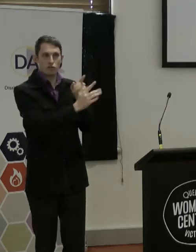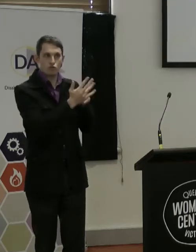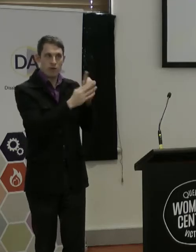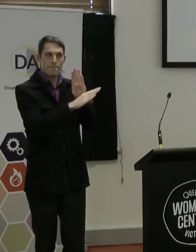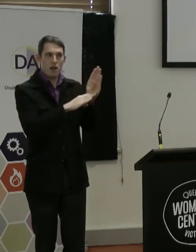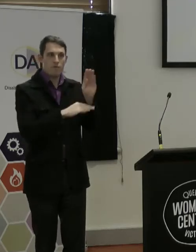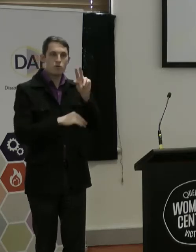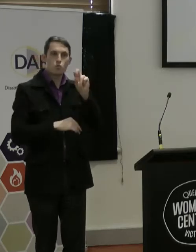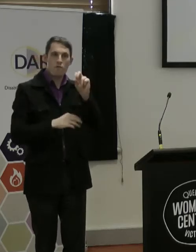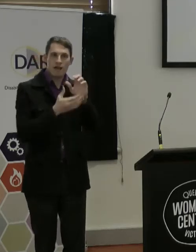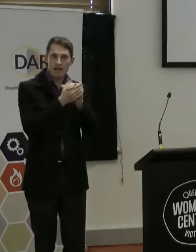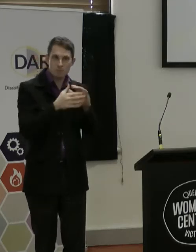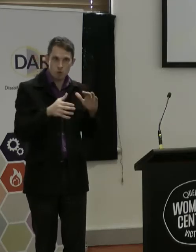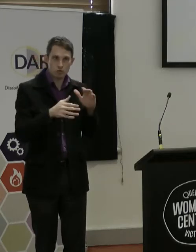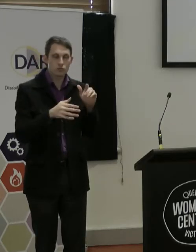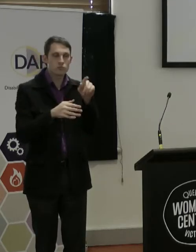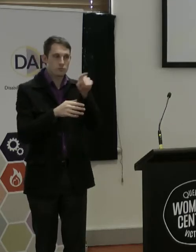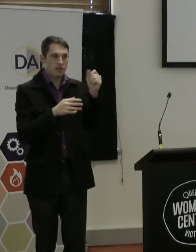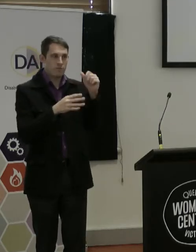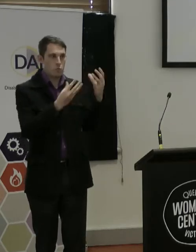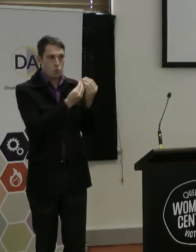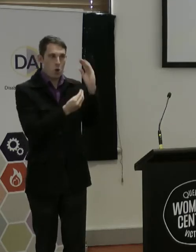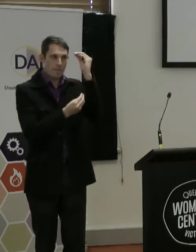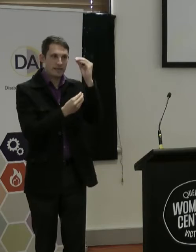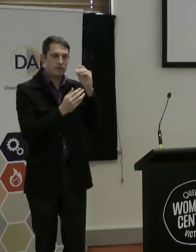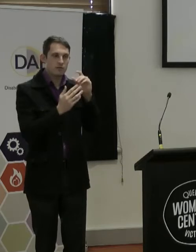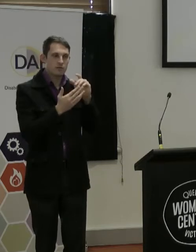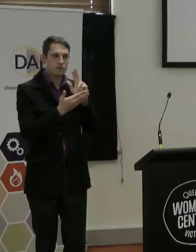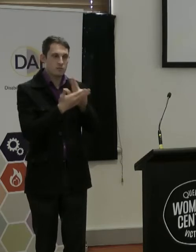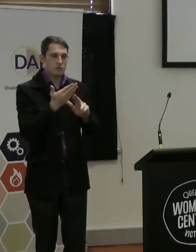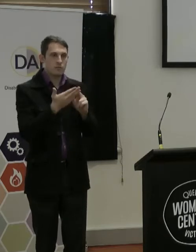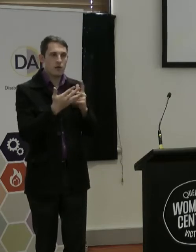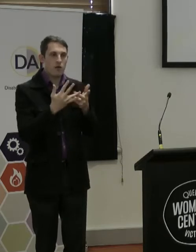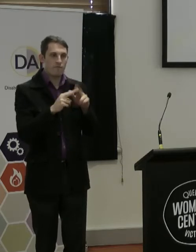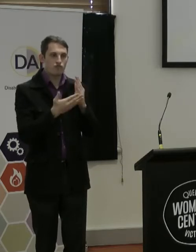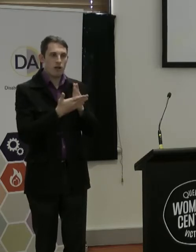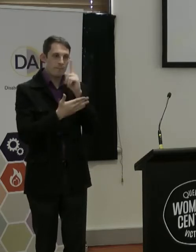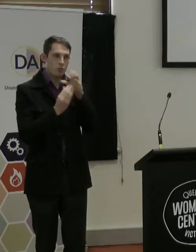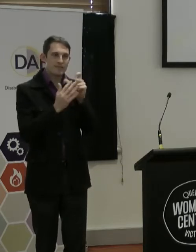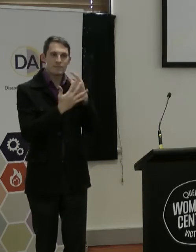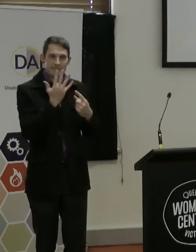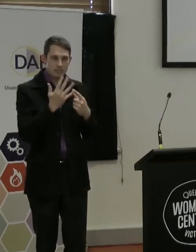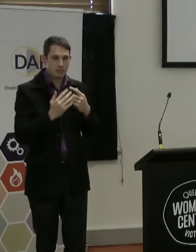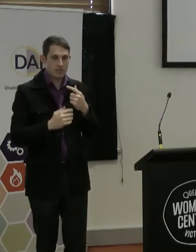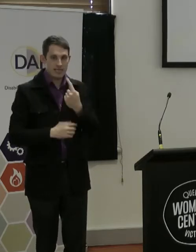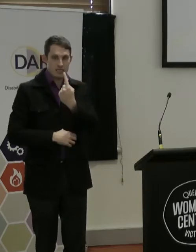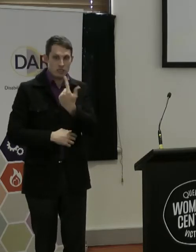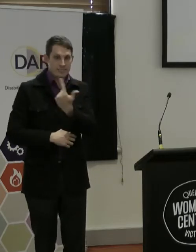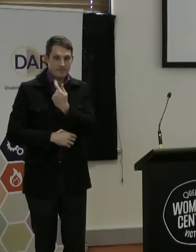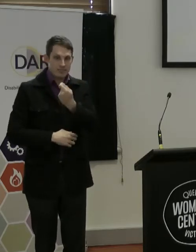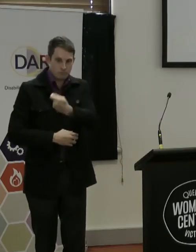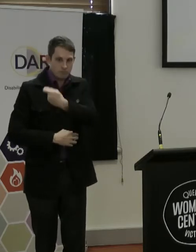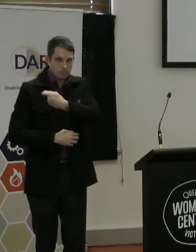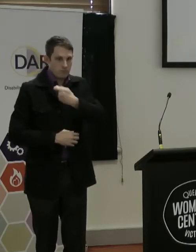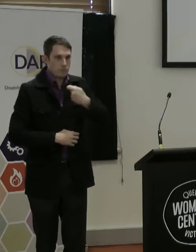of 12 experts that make up the Committee on the Rights of Persons with Disabilities. Each member of our delegation had an opportunity to make